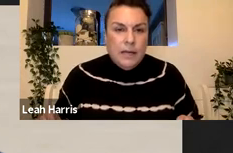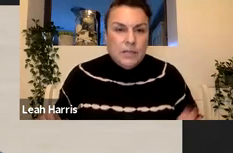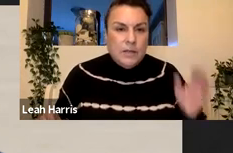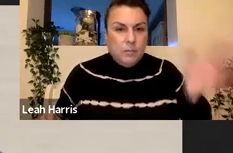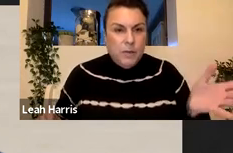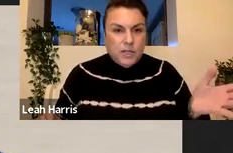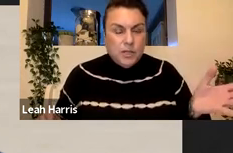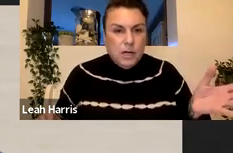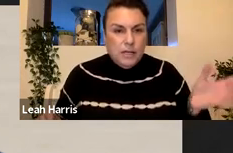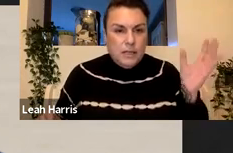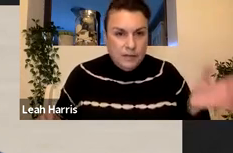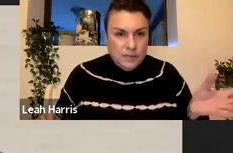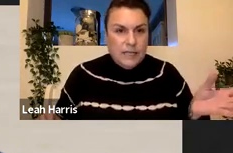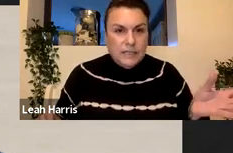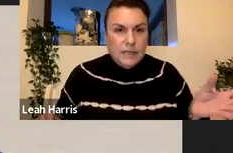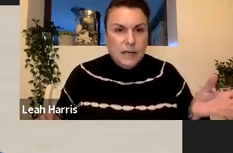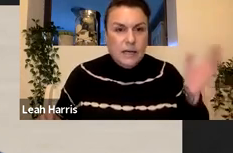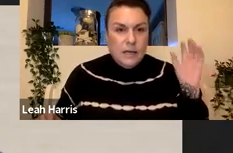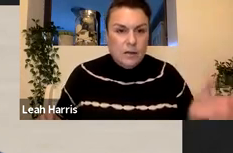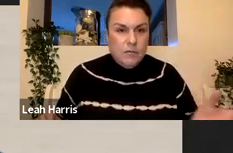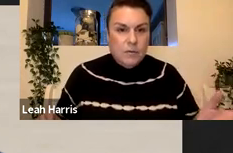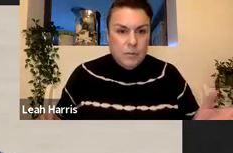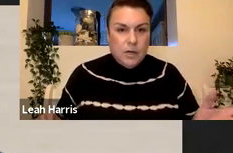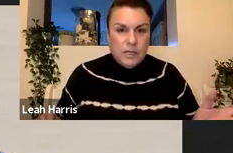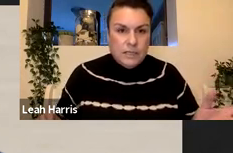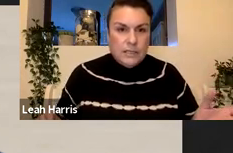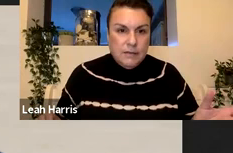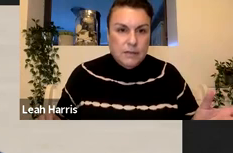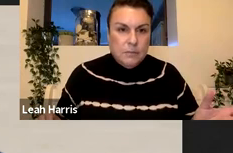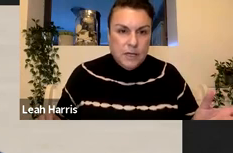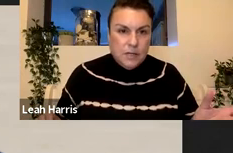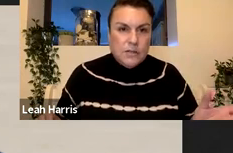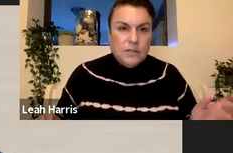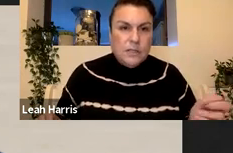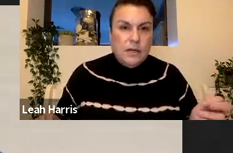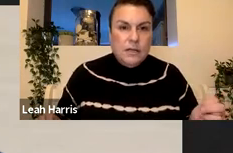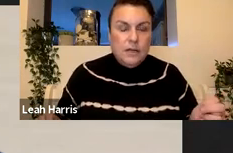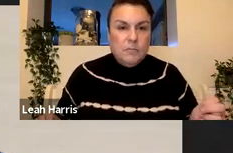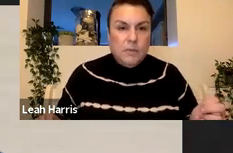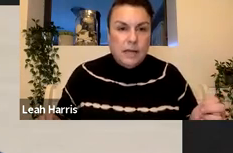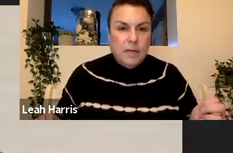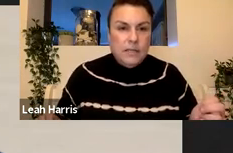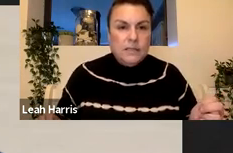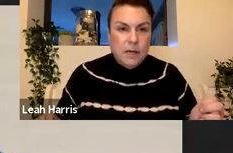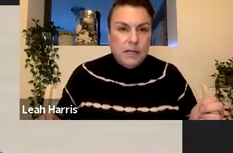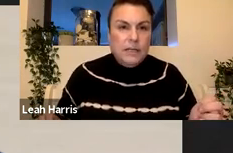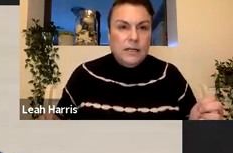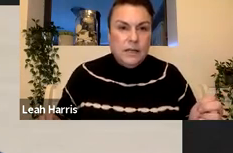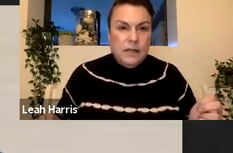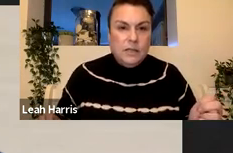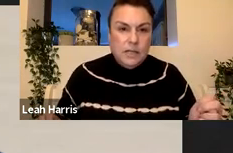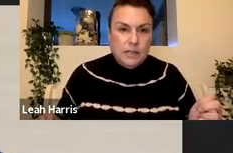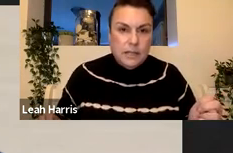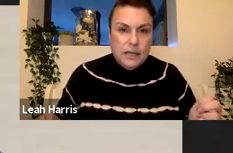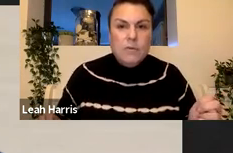and so that's a picture on the left hand side of marcus david peters a young black man smiling